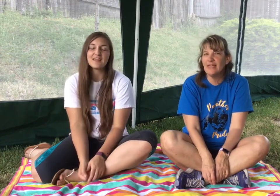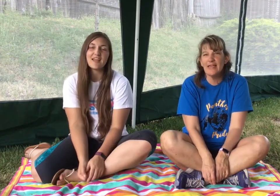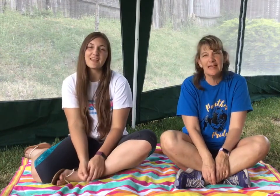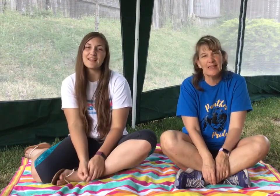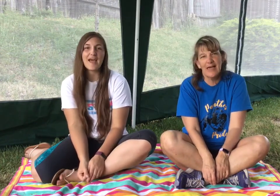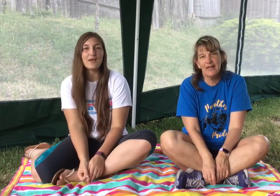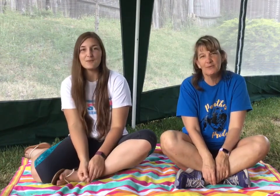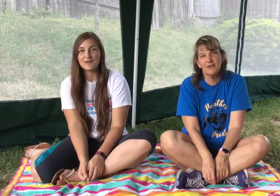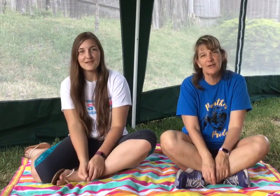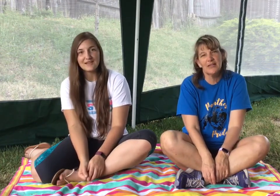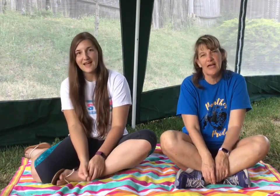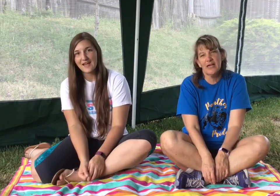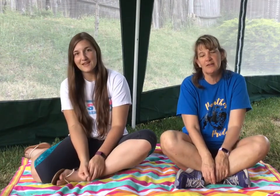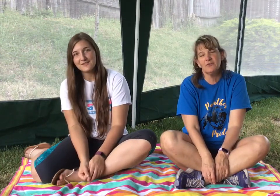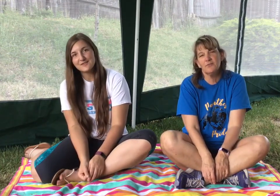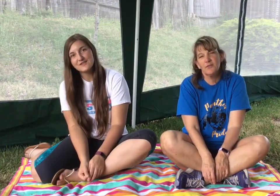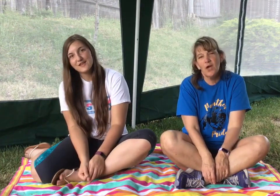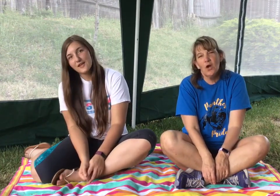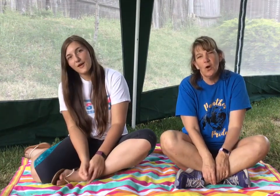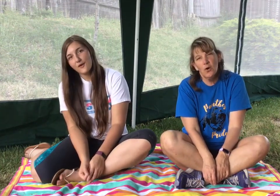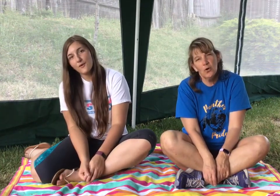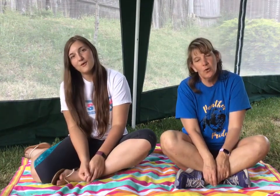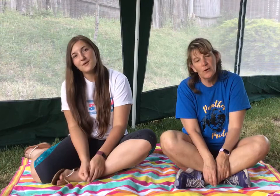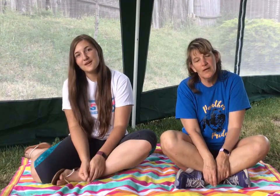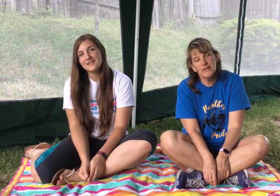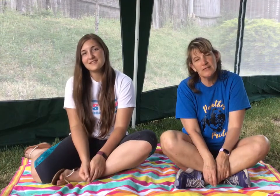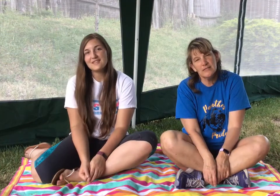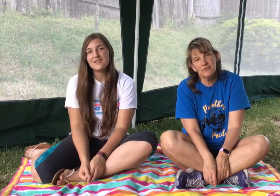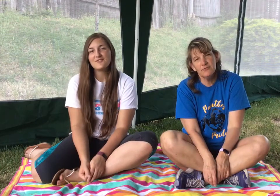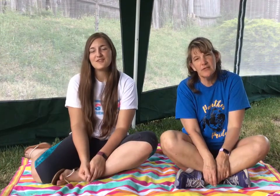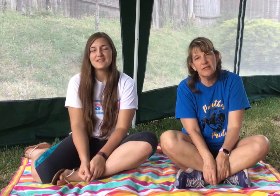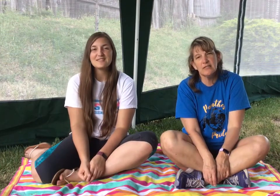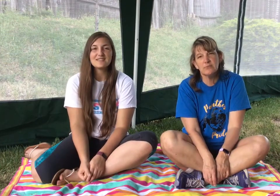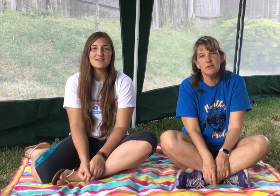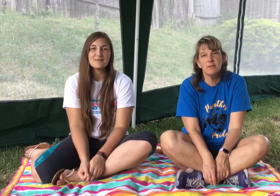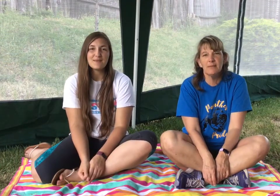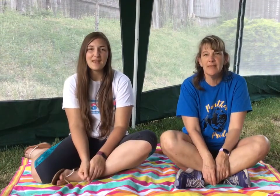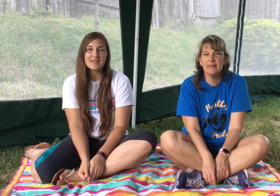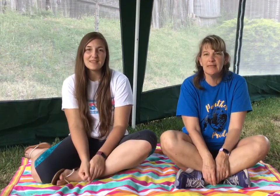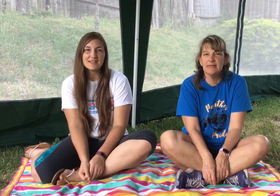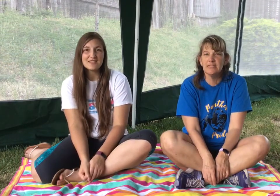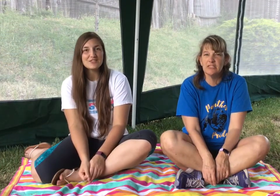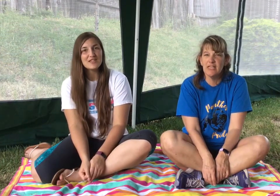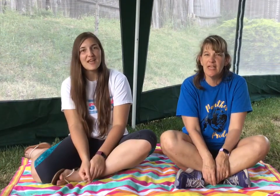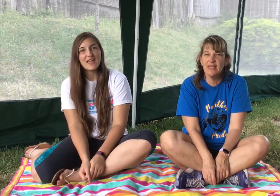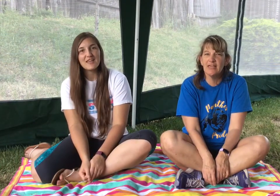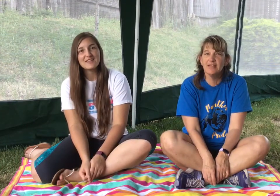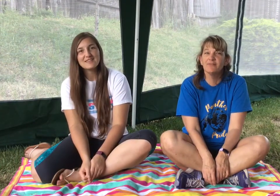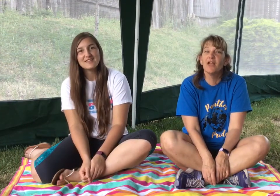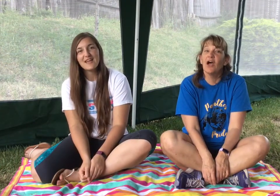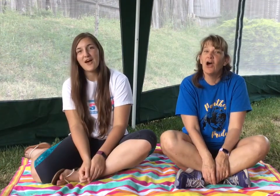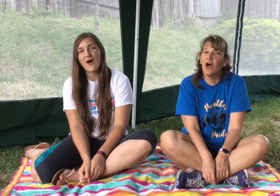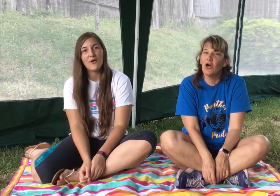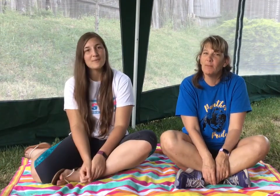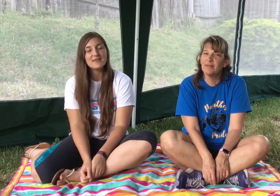and glad we're alive. Oh, what a difference we'll make in each day. All